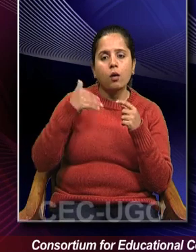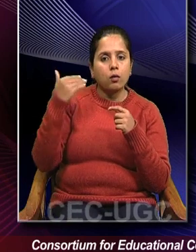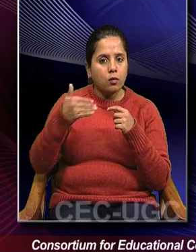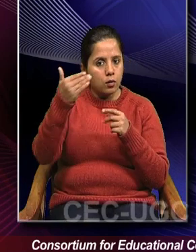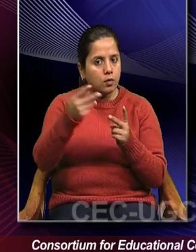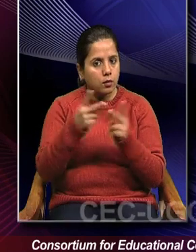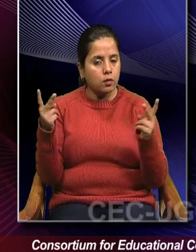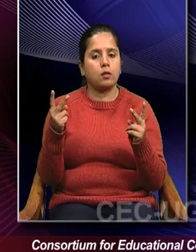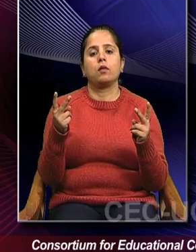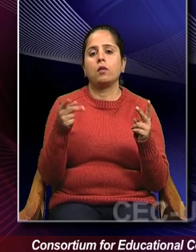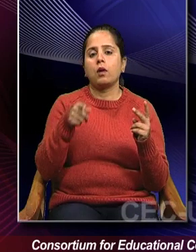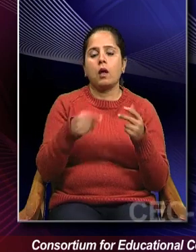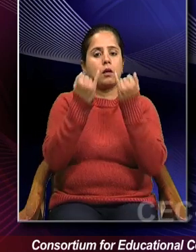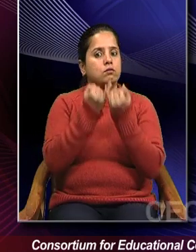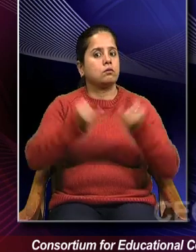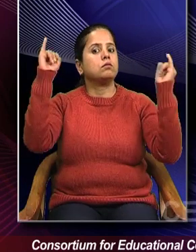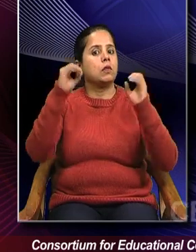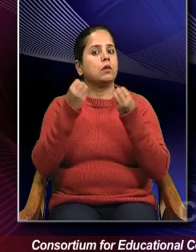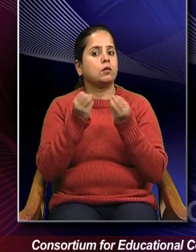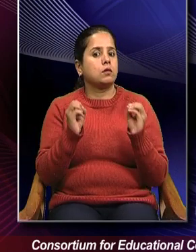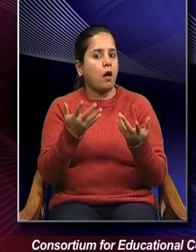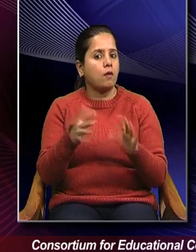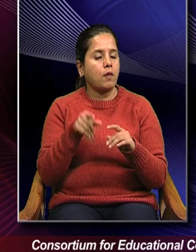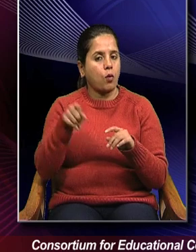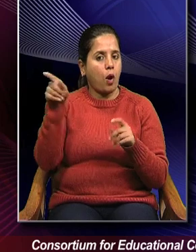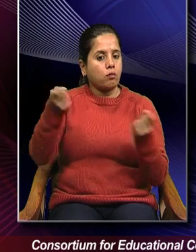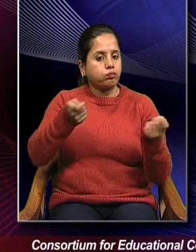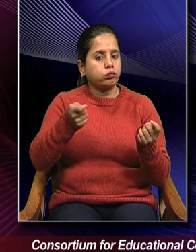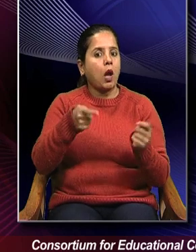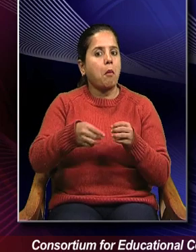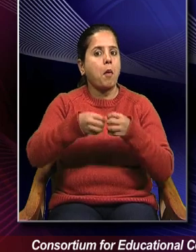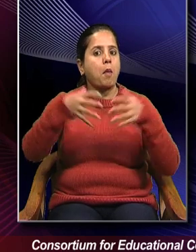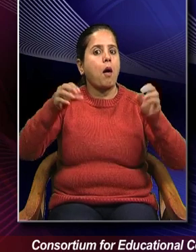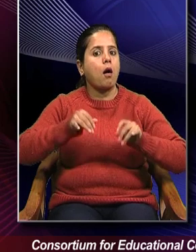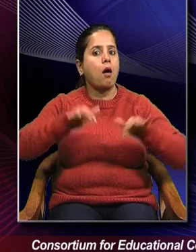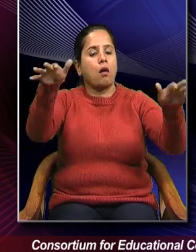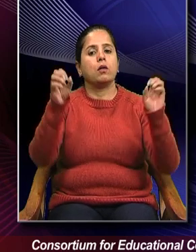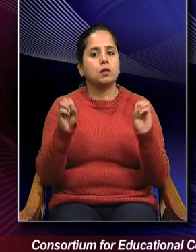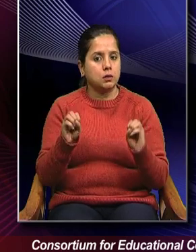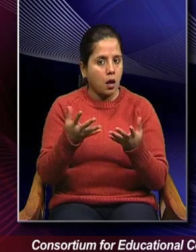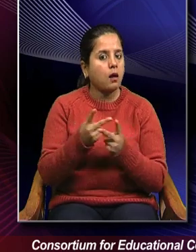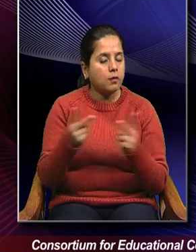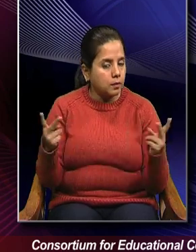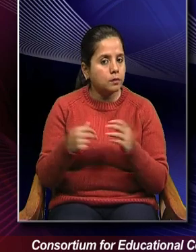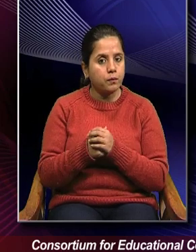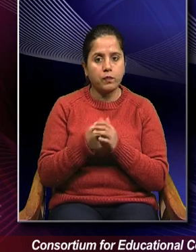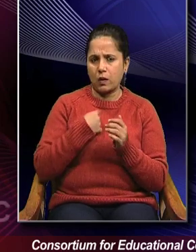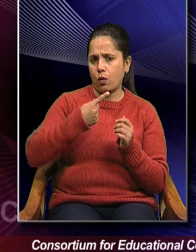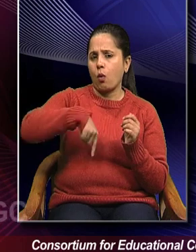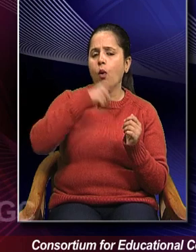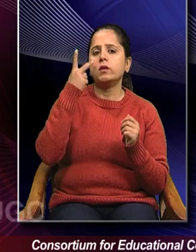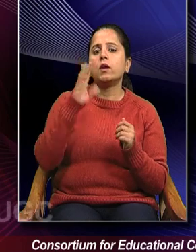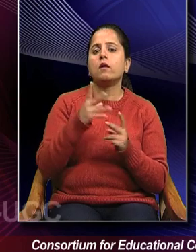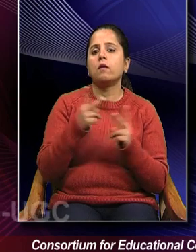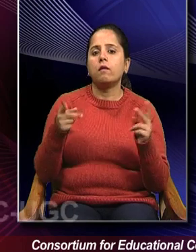it became independent as well, its dominance also grew over a period of time. And we see that